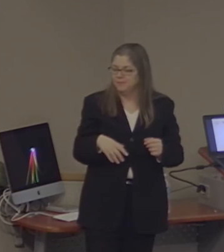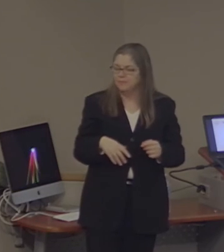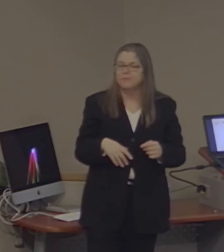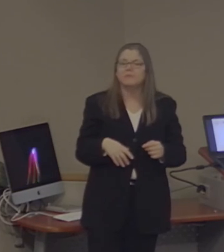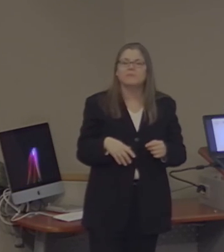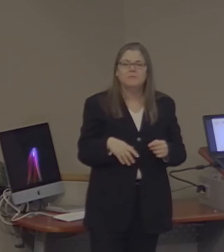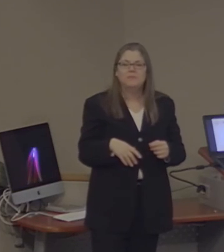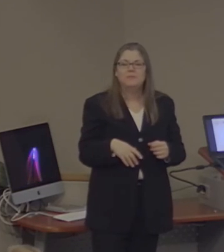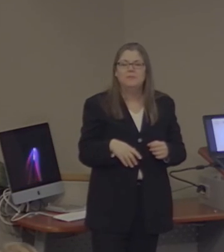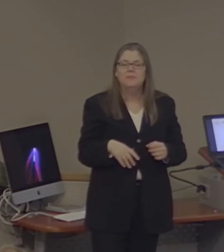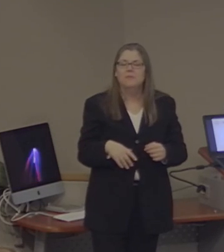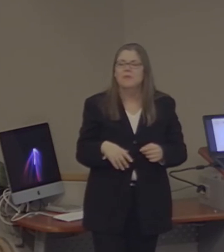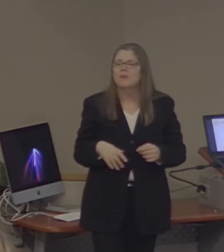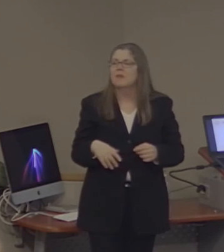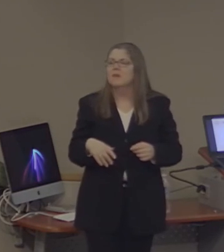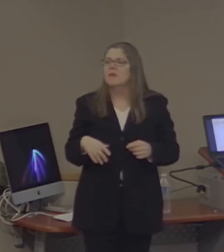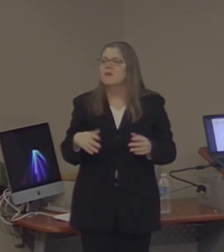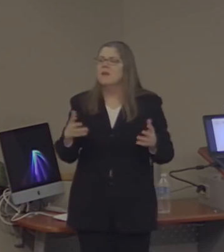sorry, the lavalier.